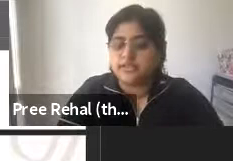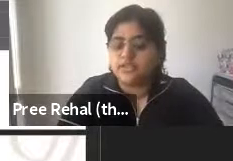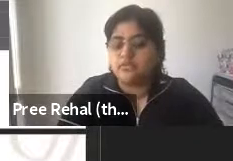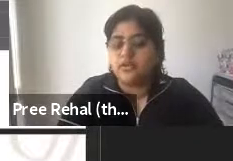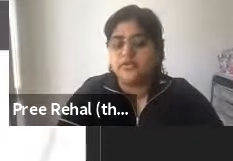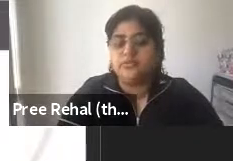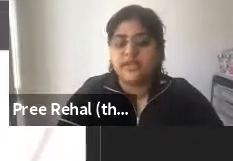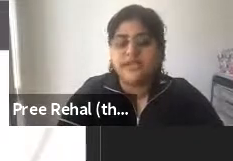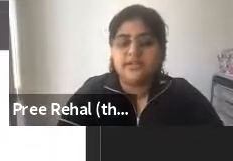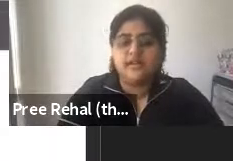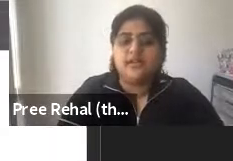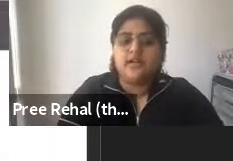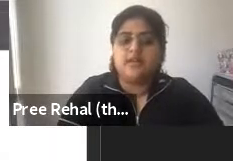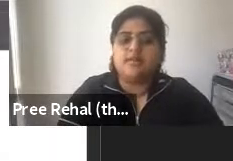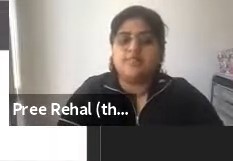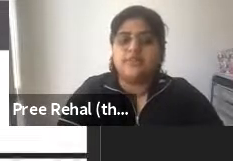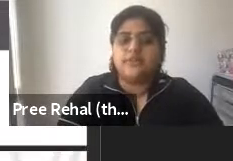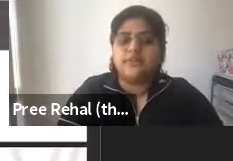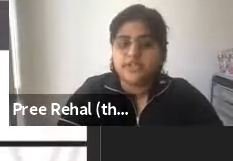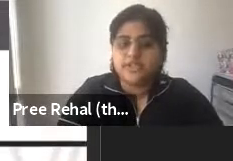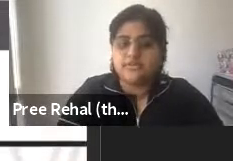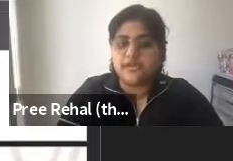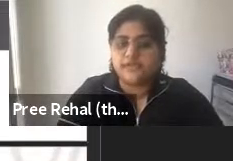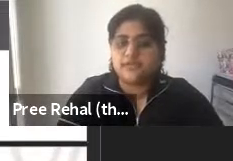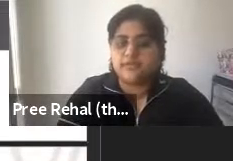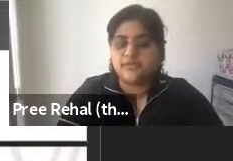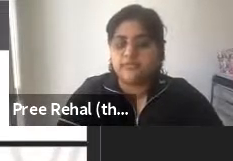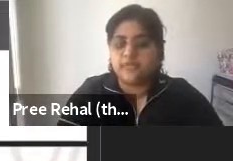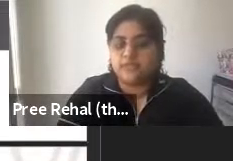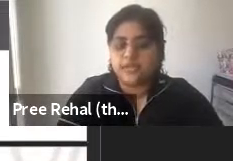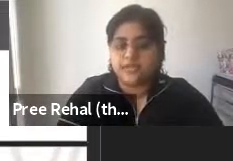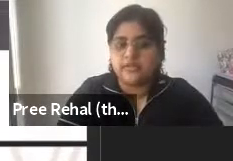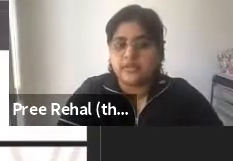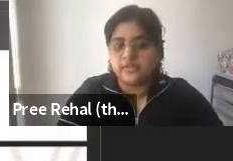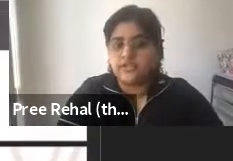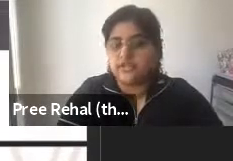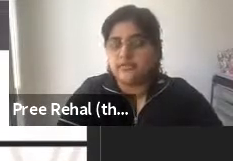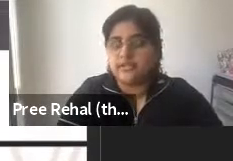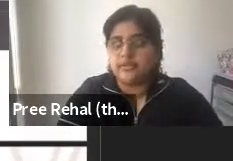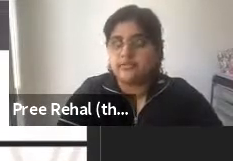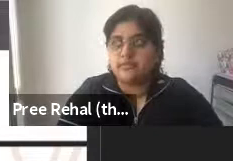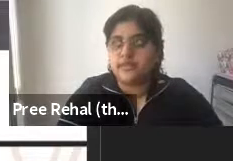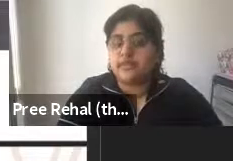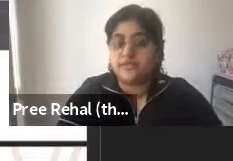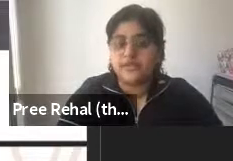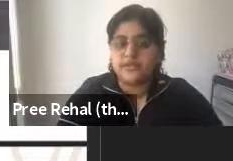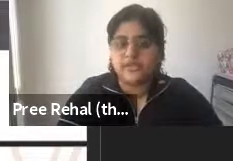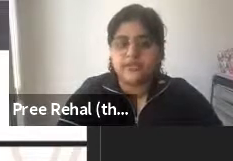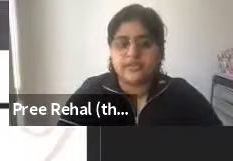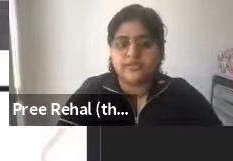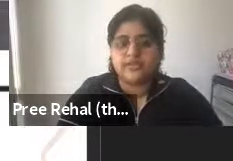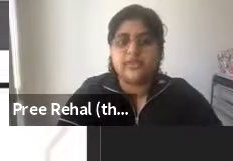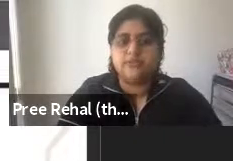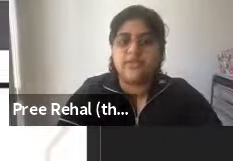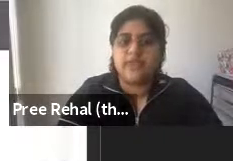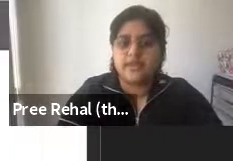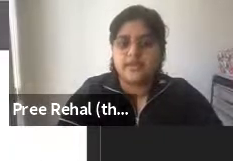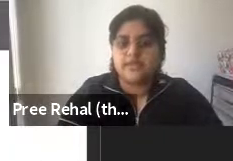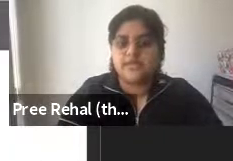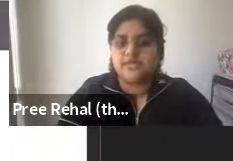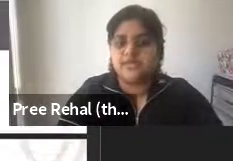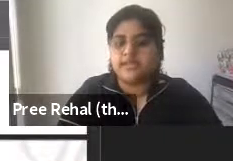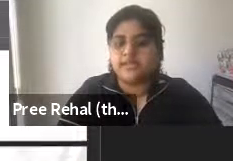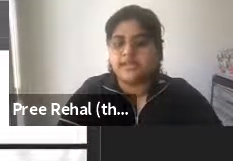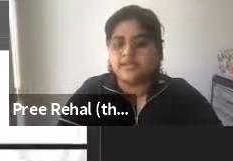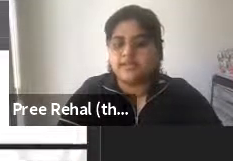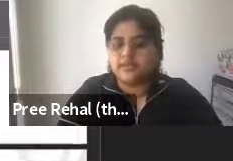the second issue on the right. The third issue has been funded by Luminato and is actually coming out, I think, later this week or next week. And